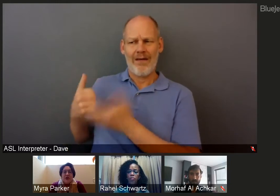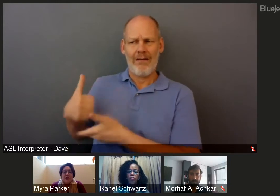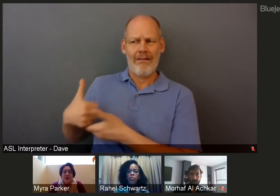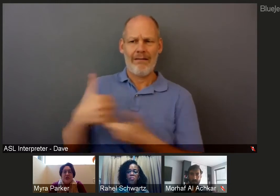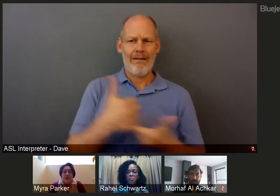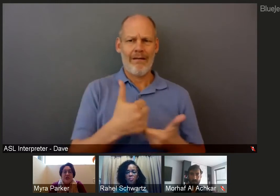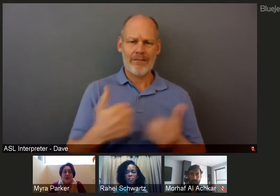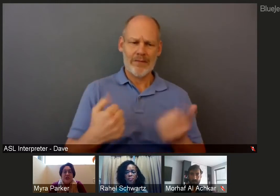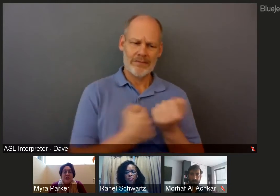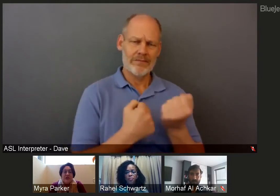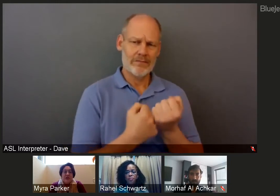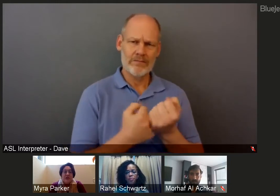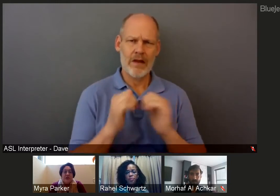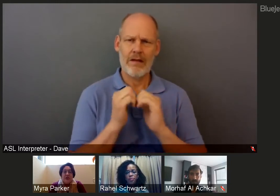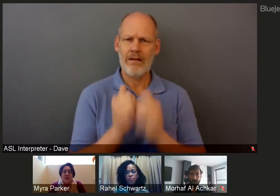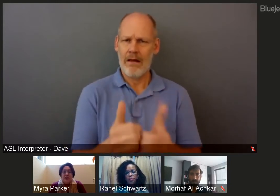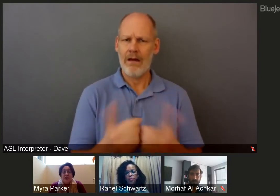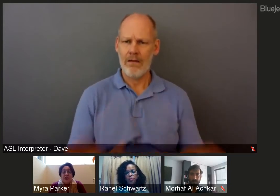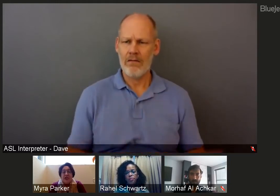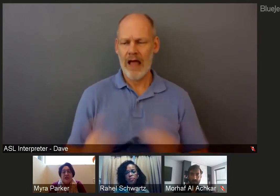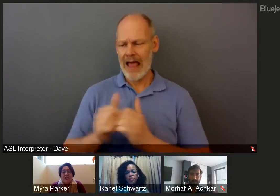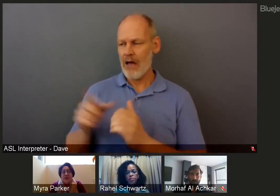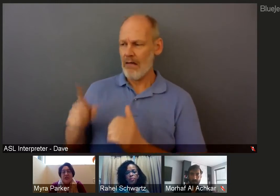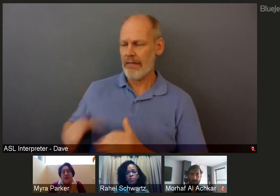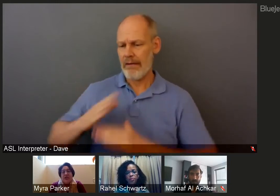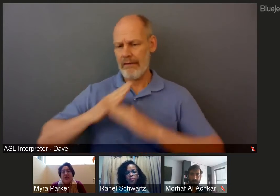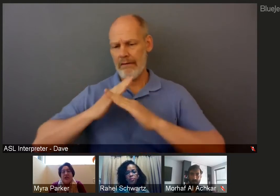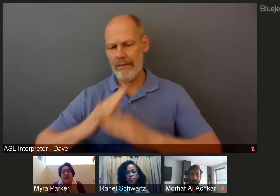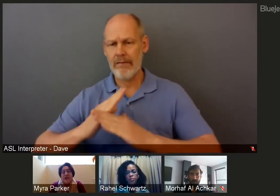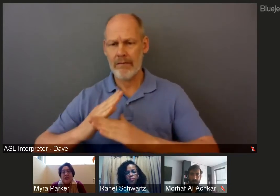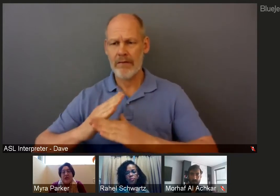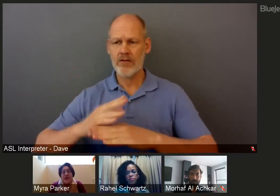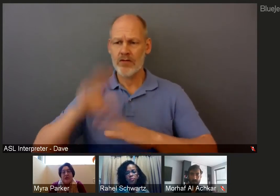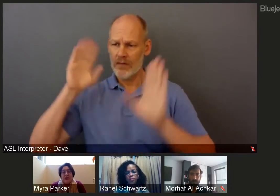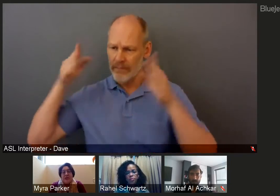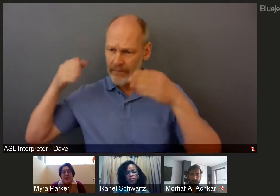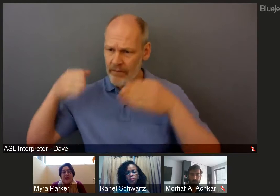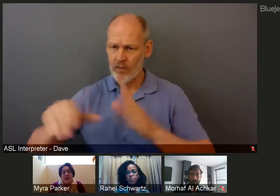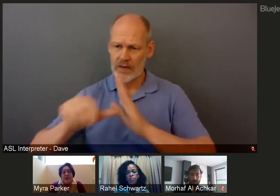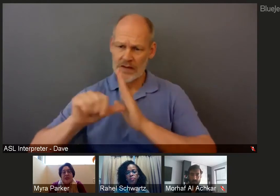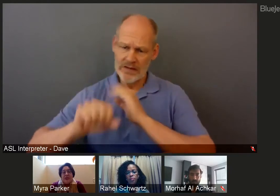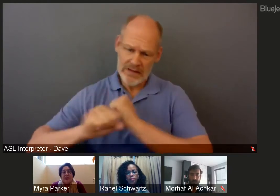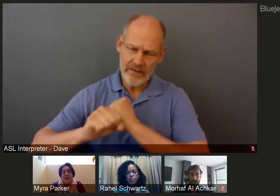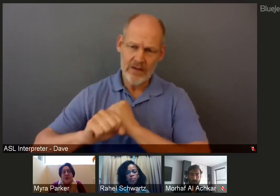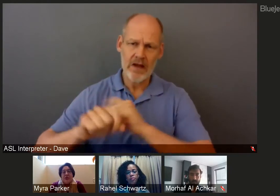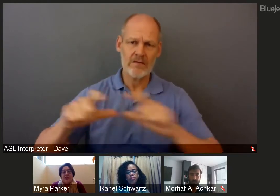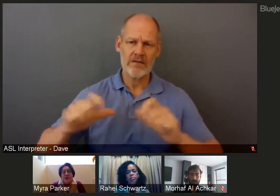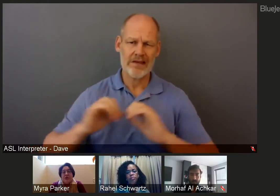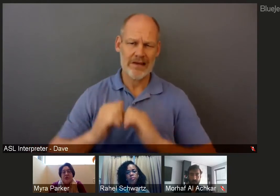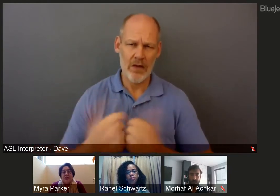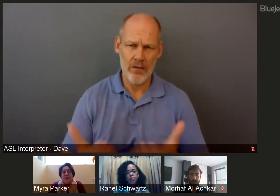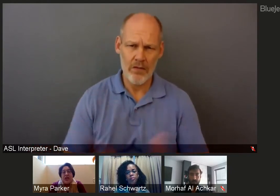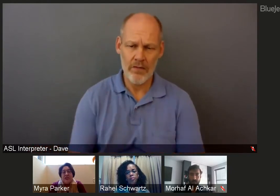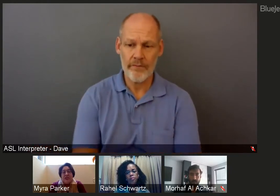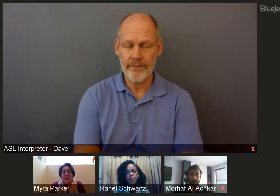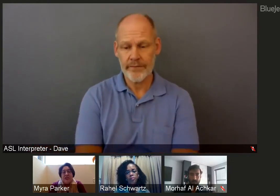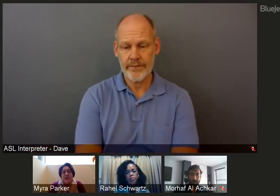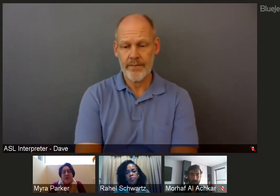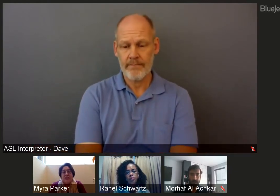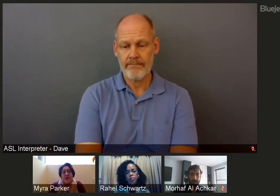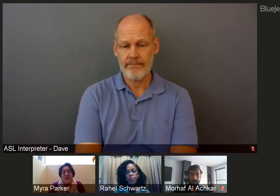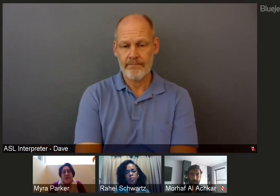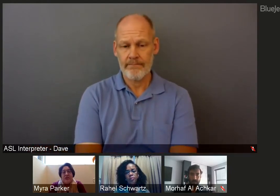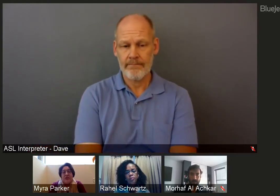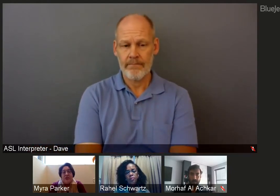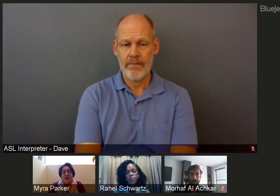on prevention and also screenings in particular. And Rahel, I wanted to ask you, what are some of the challenges that